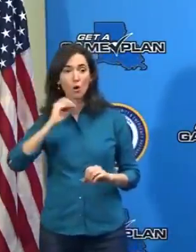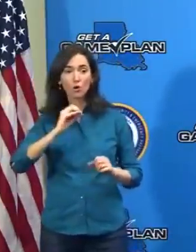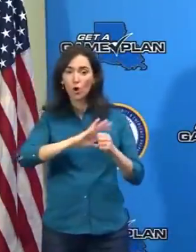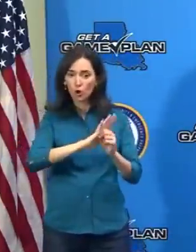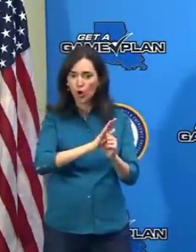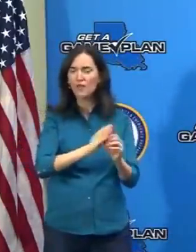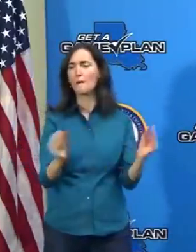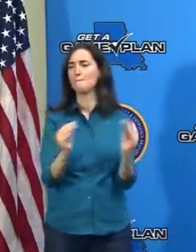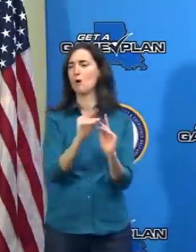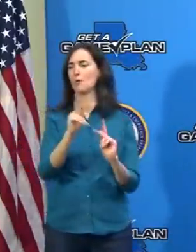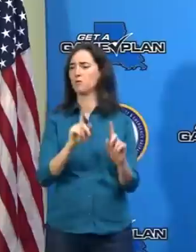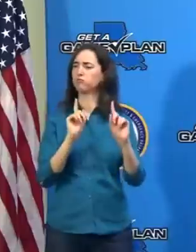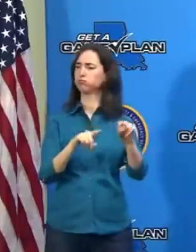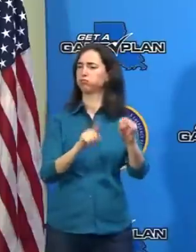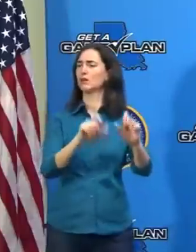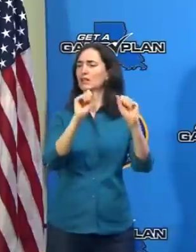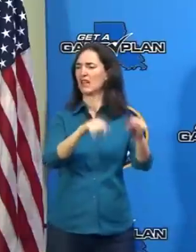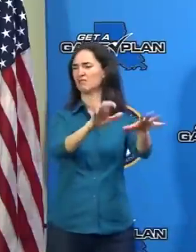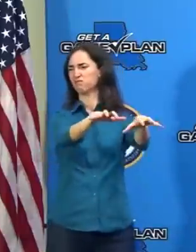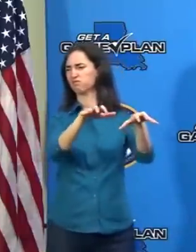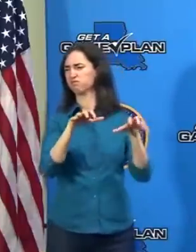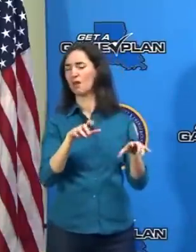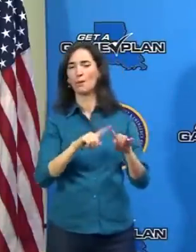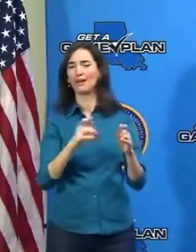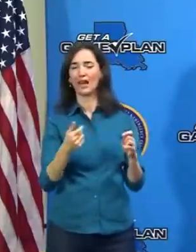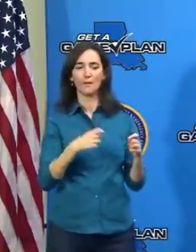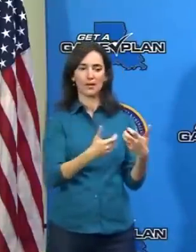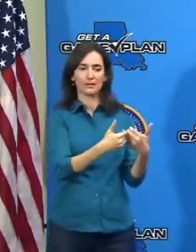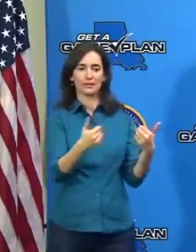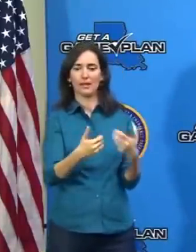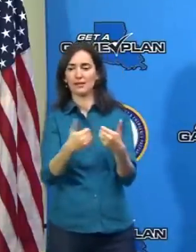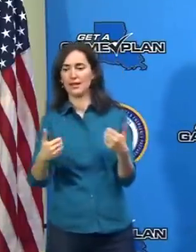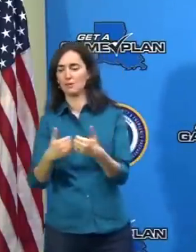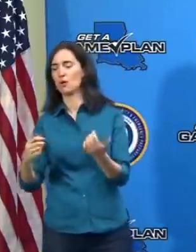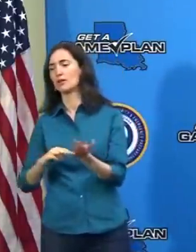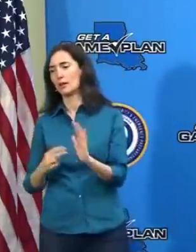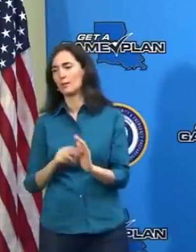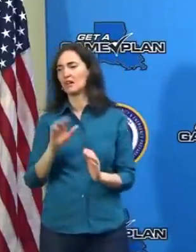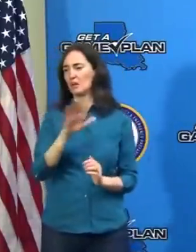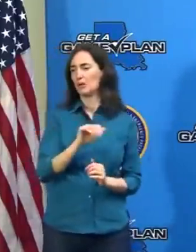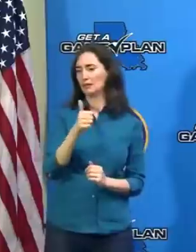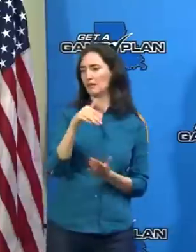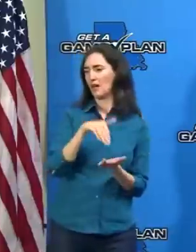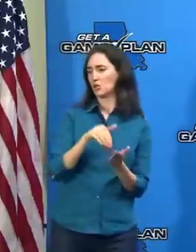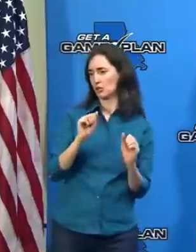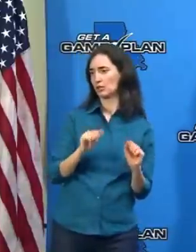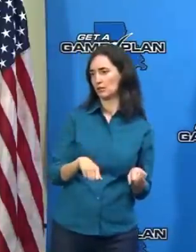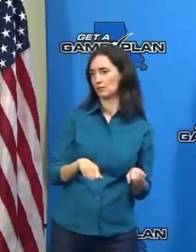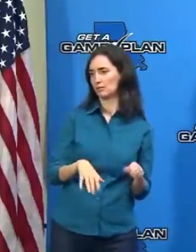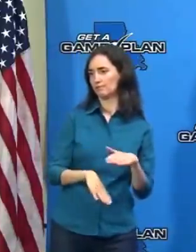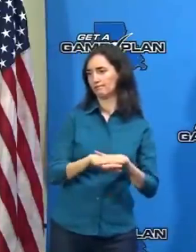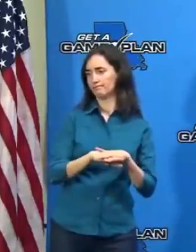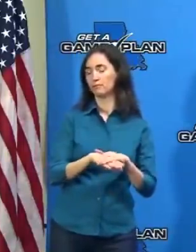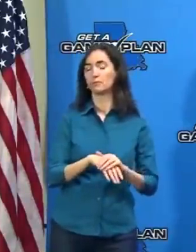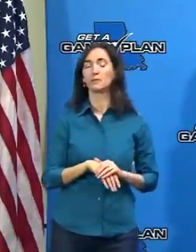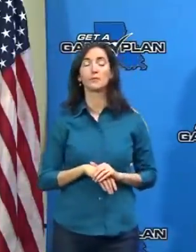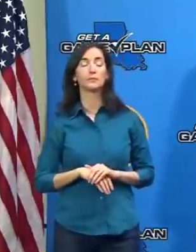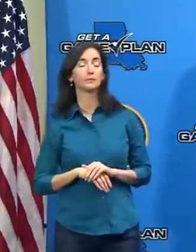of the distancing requirements of COVID. And we have